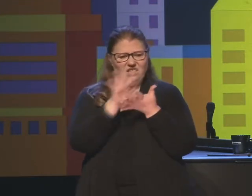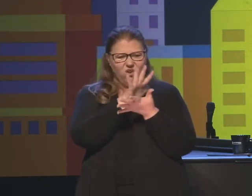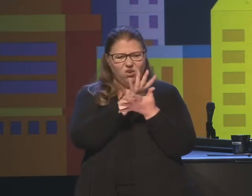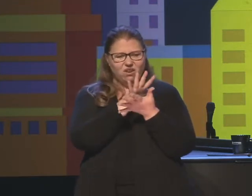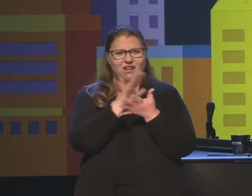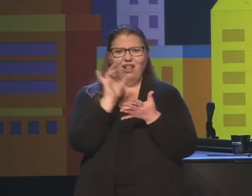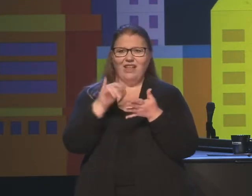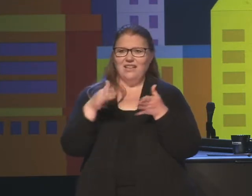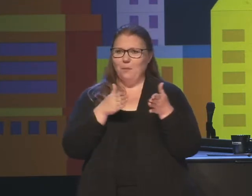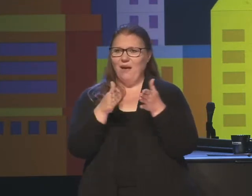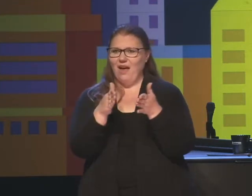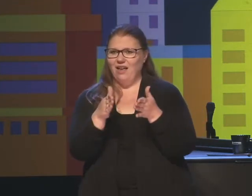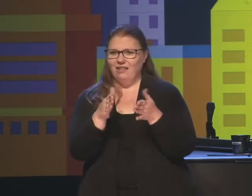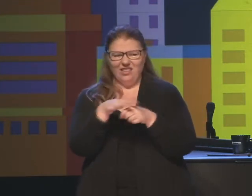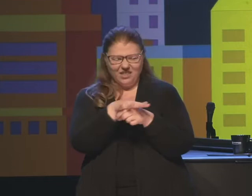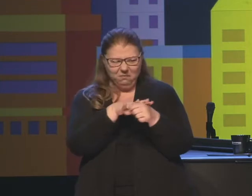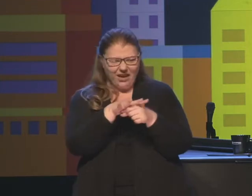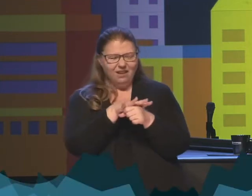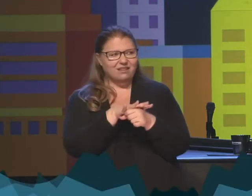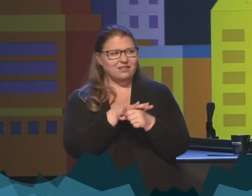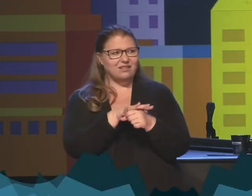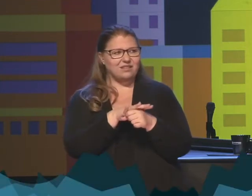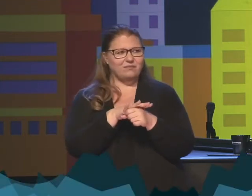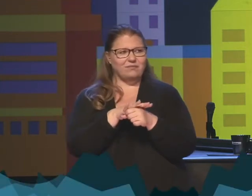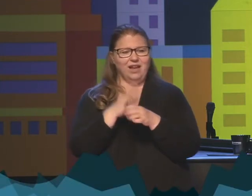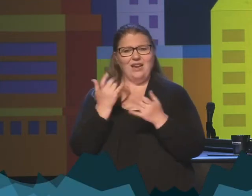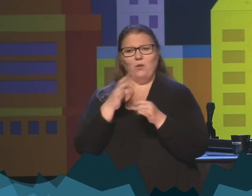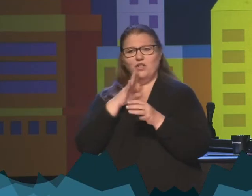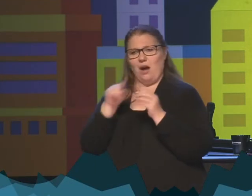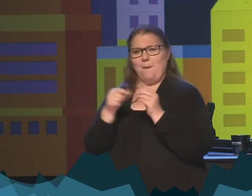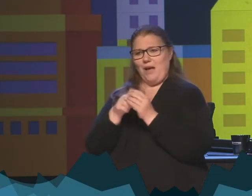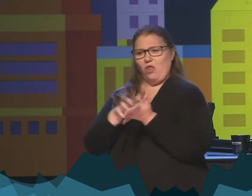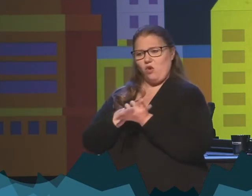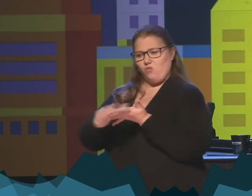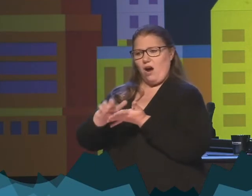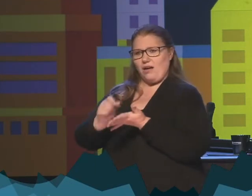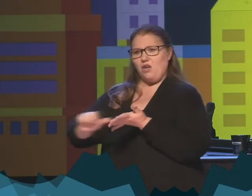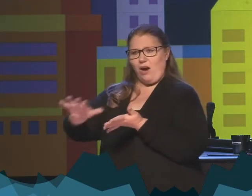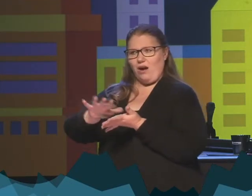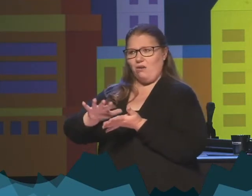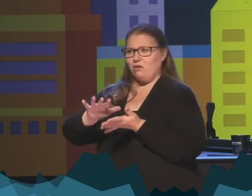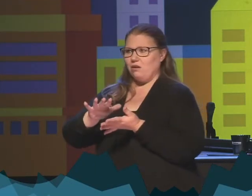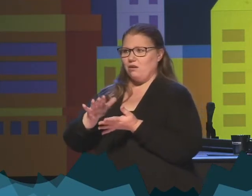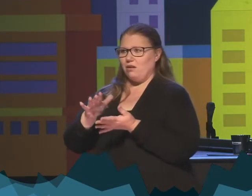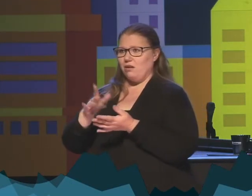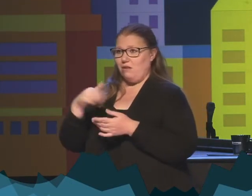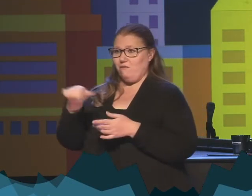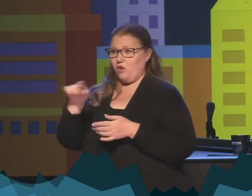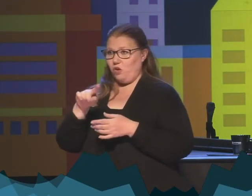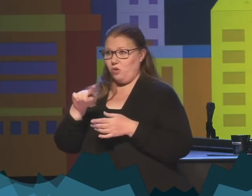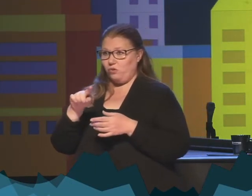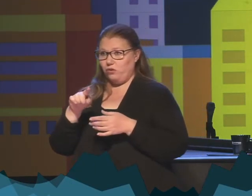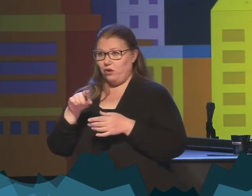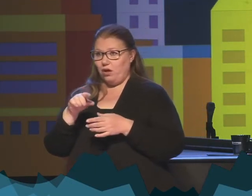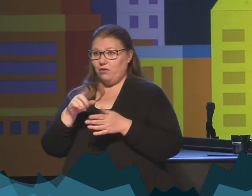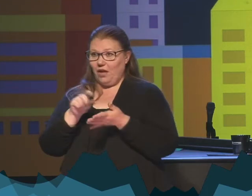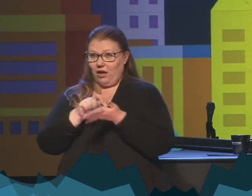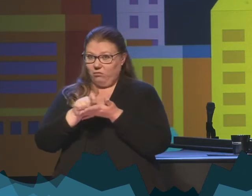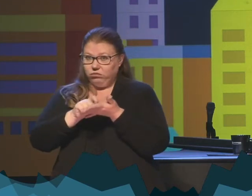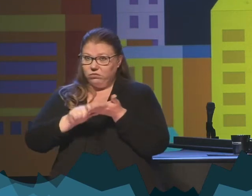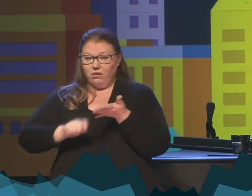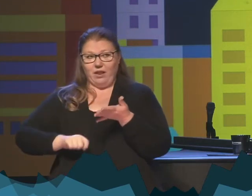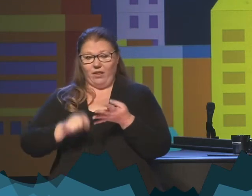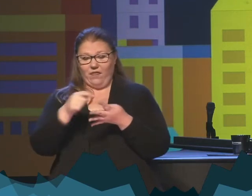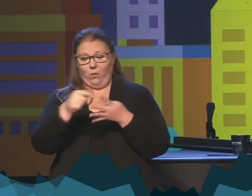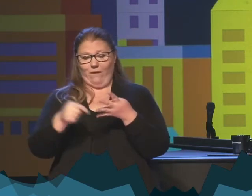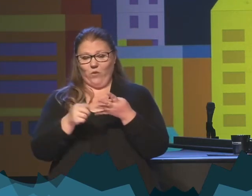that path, that's that space. Let's talk about the rocky ground for a minute. For those of you that are keeping score, there's four total types of